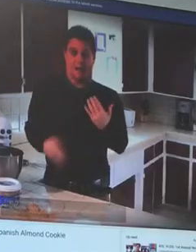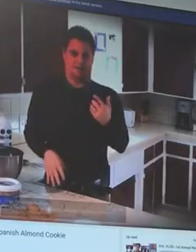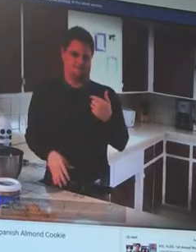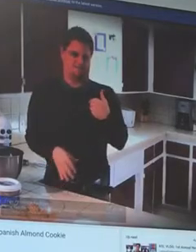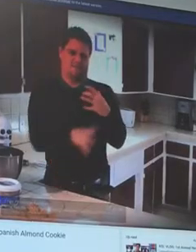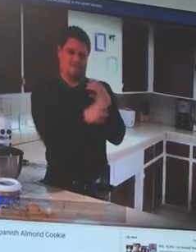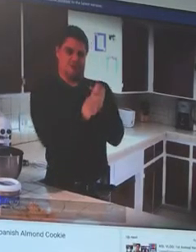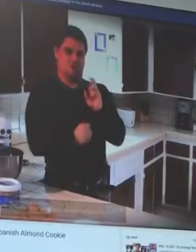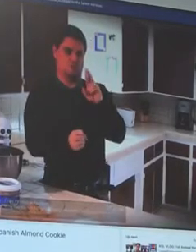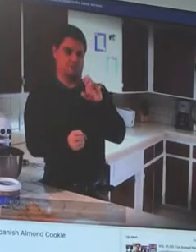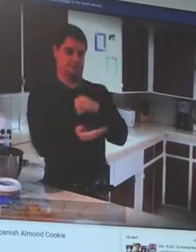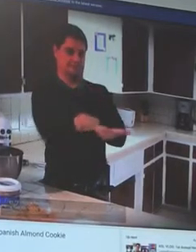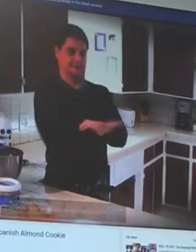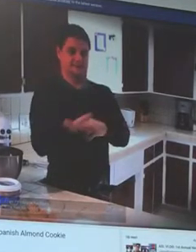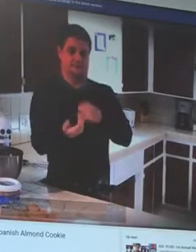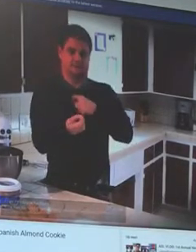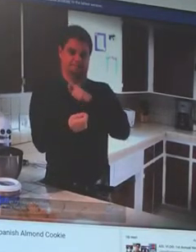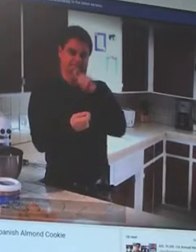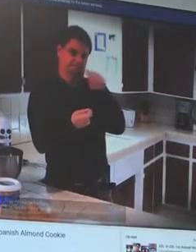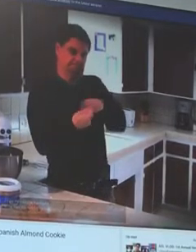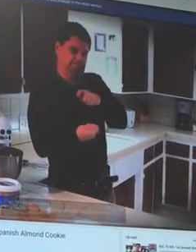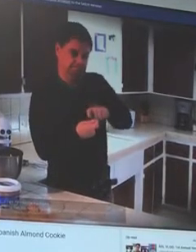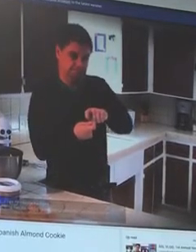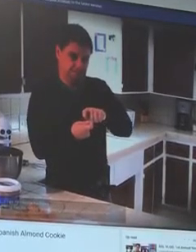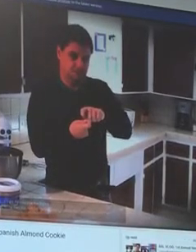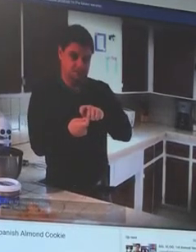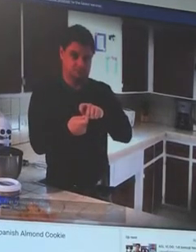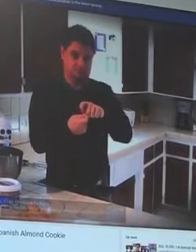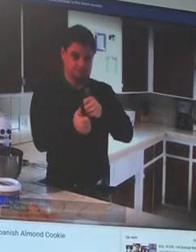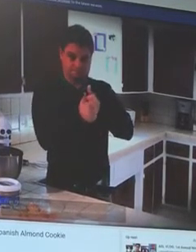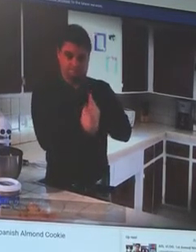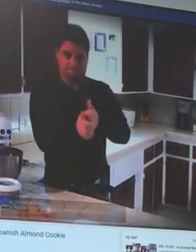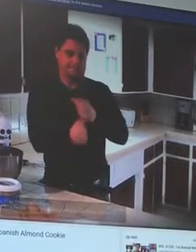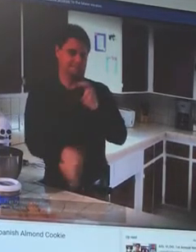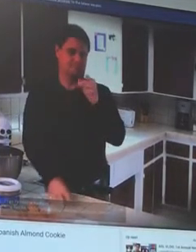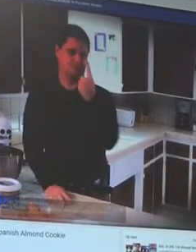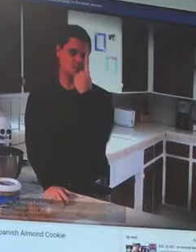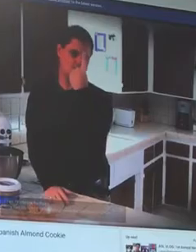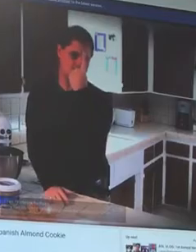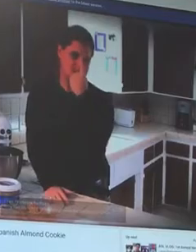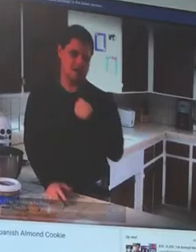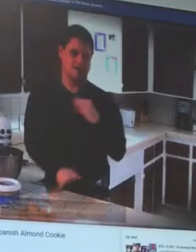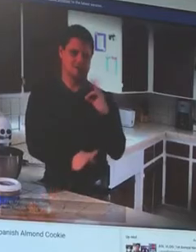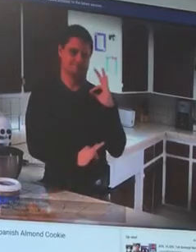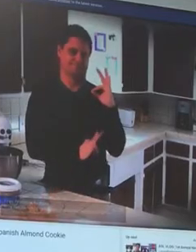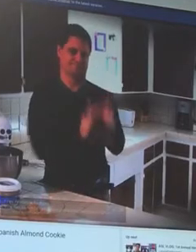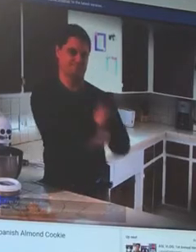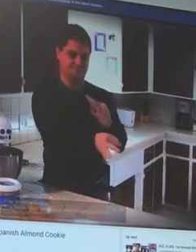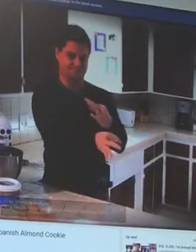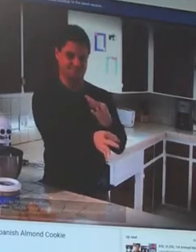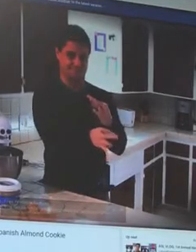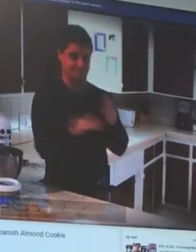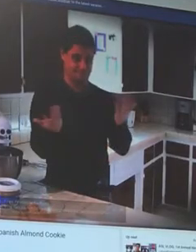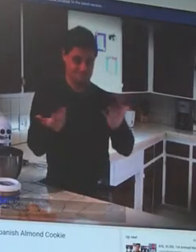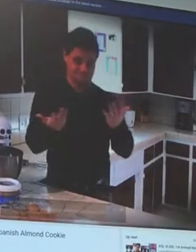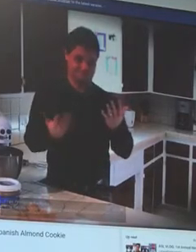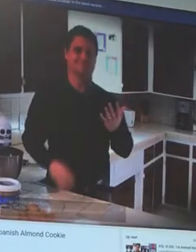cookies. And I got one specific recipe that I wanted to share with you. And I'm going to follow it except for one thing. I'm going